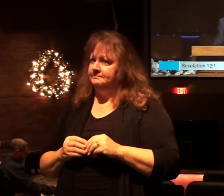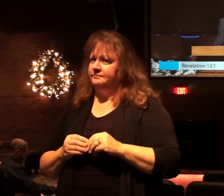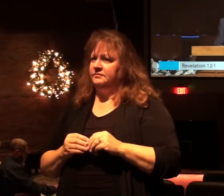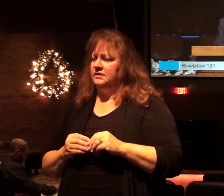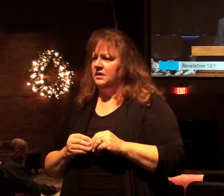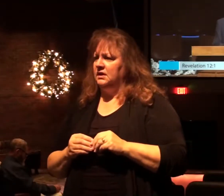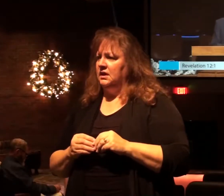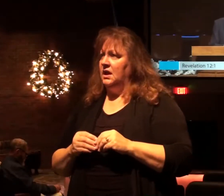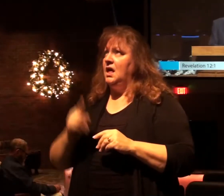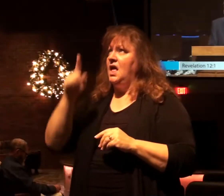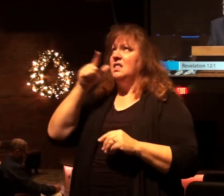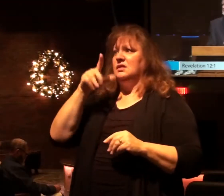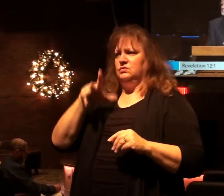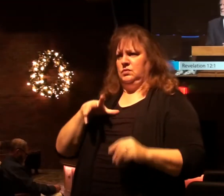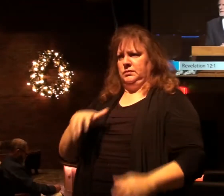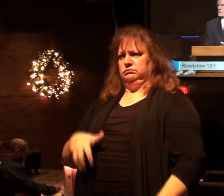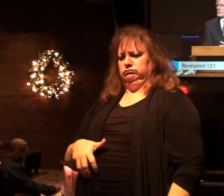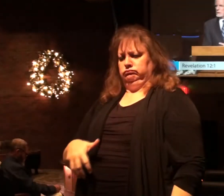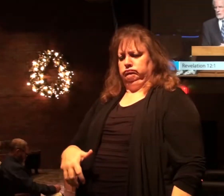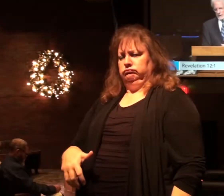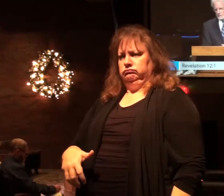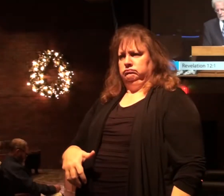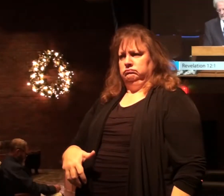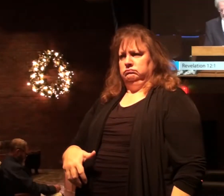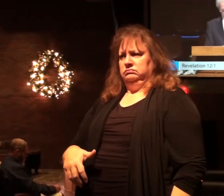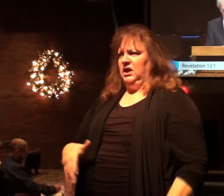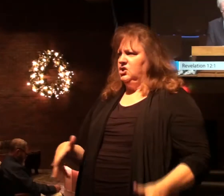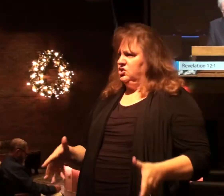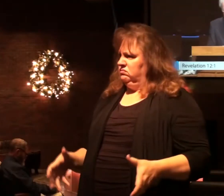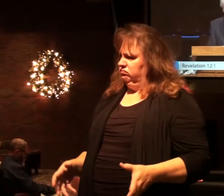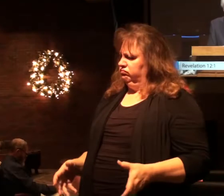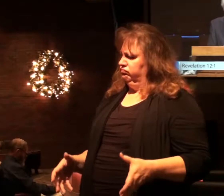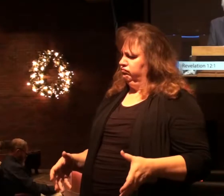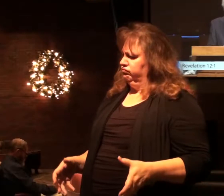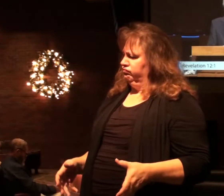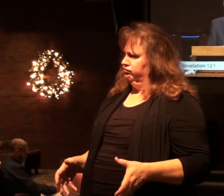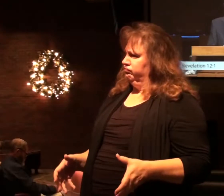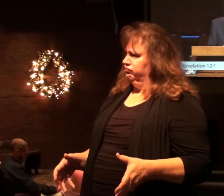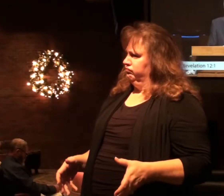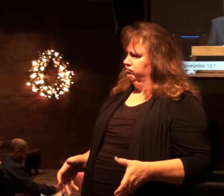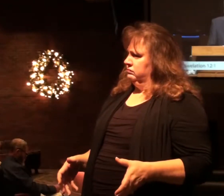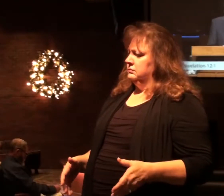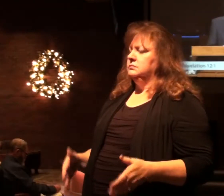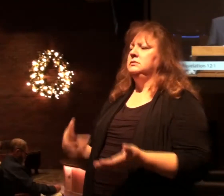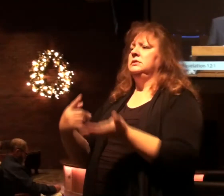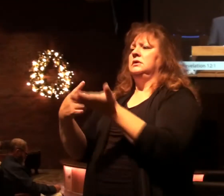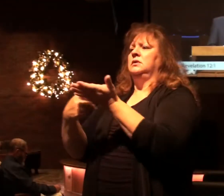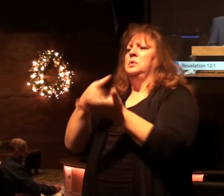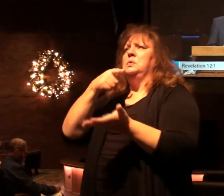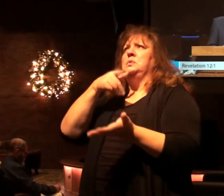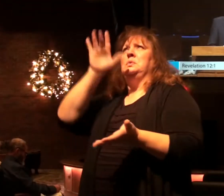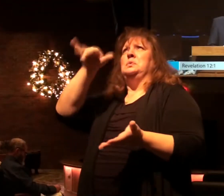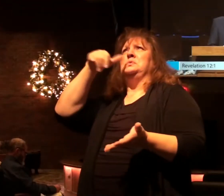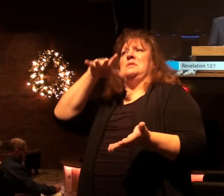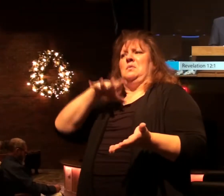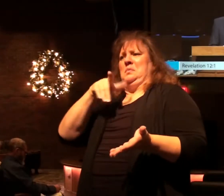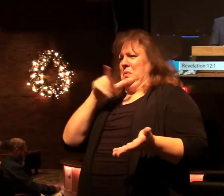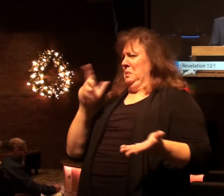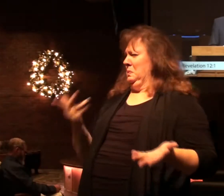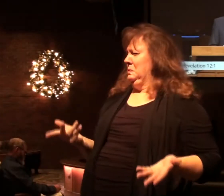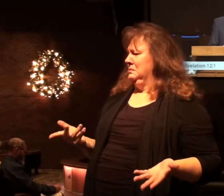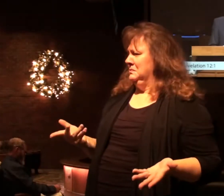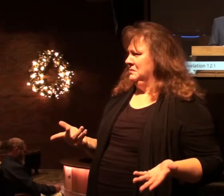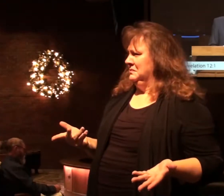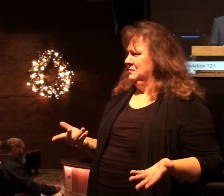And she's with child, and she's in childbirth. We want to talk about the identity of this